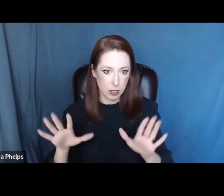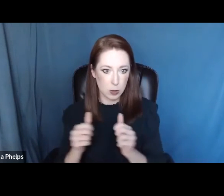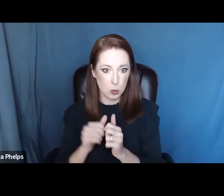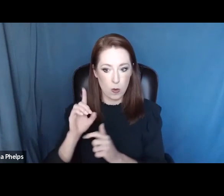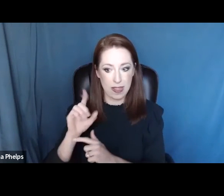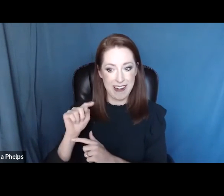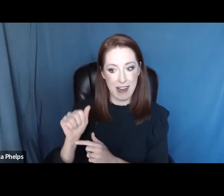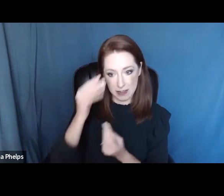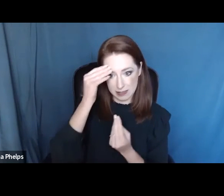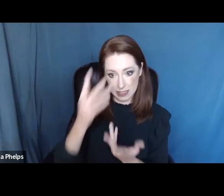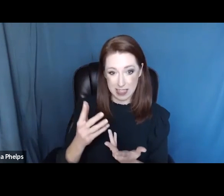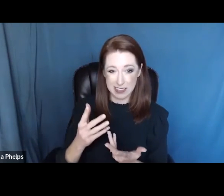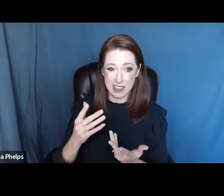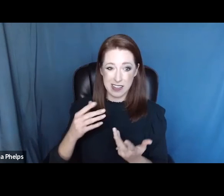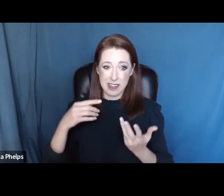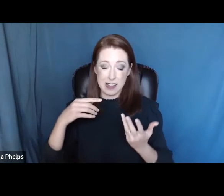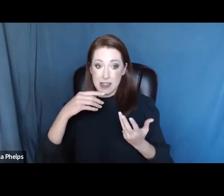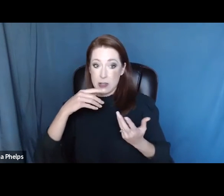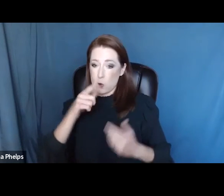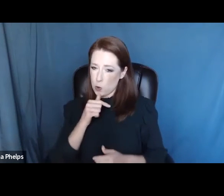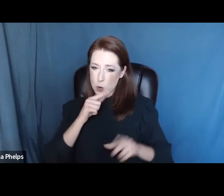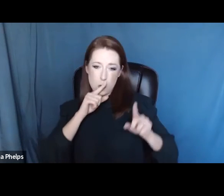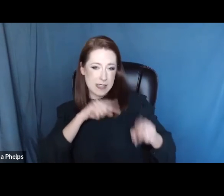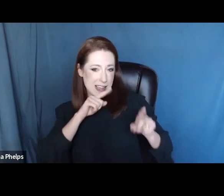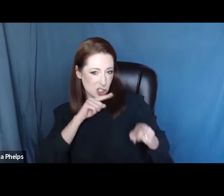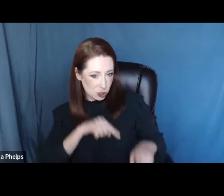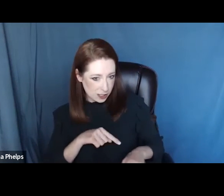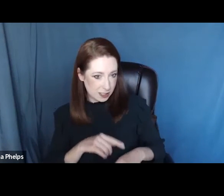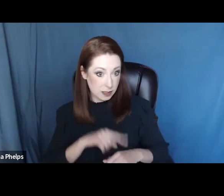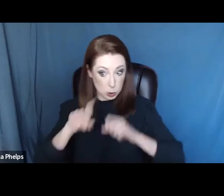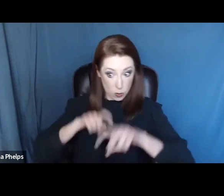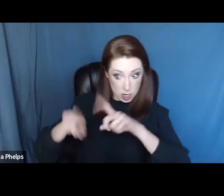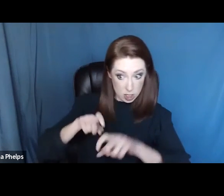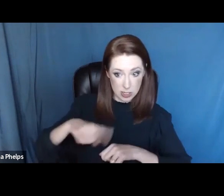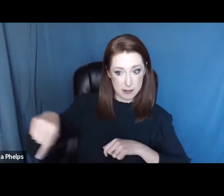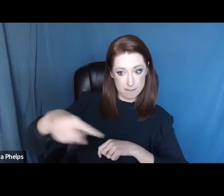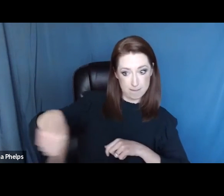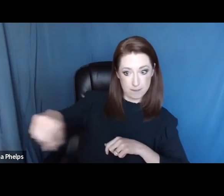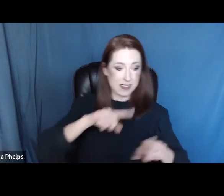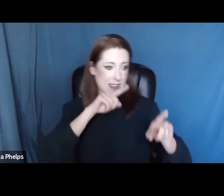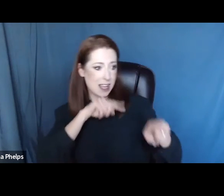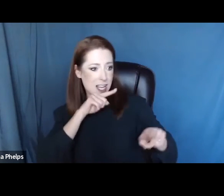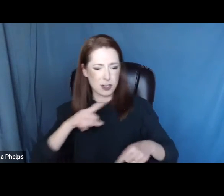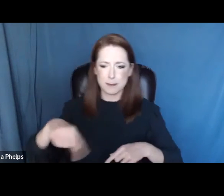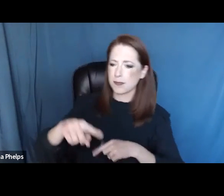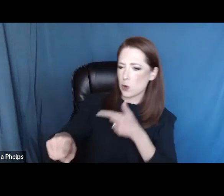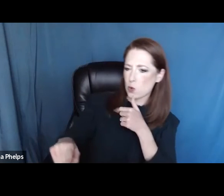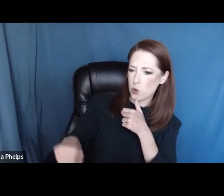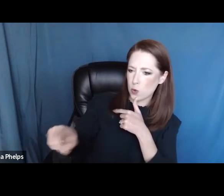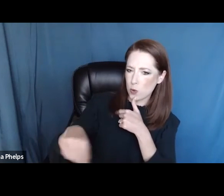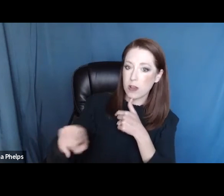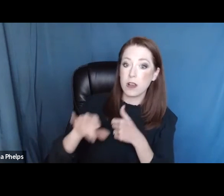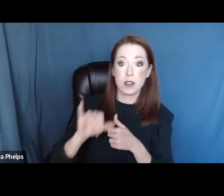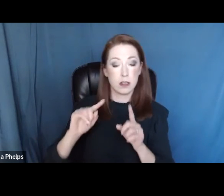work with, is really understanding who is answering these questions. And these are some of those really critical